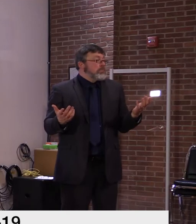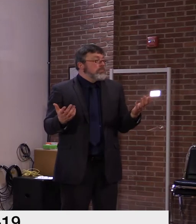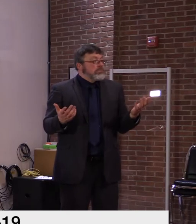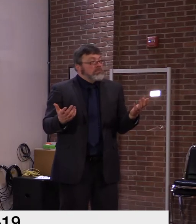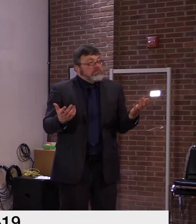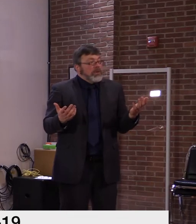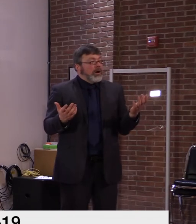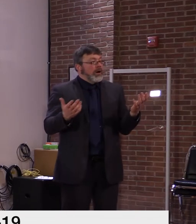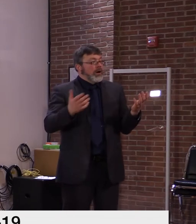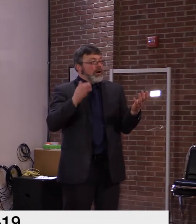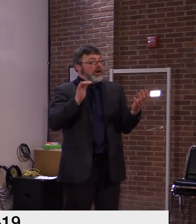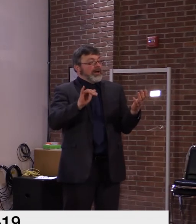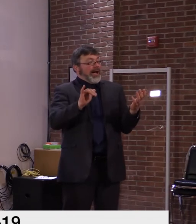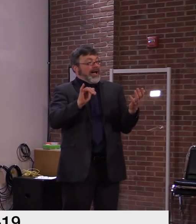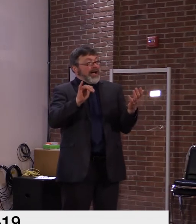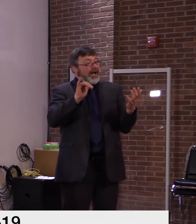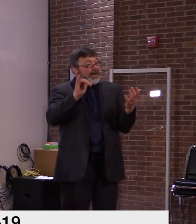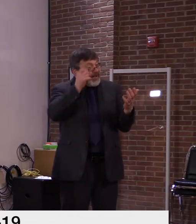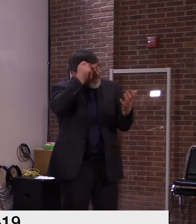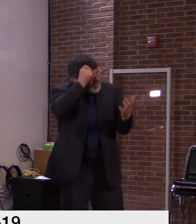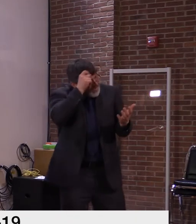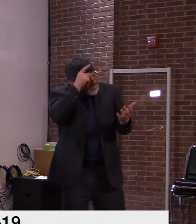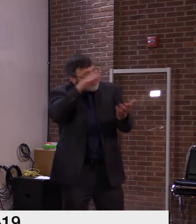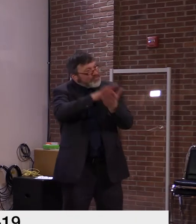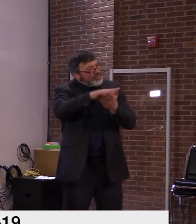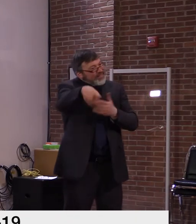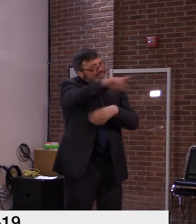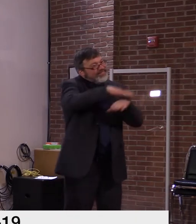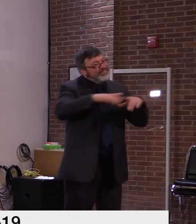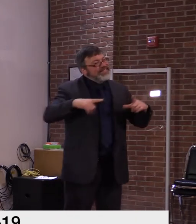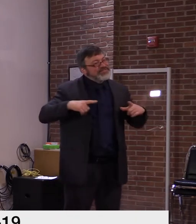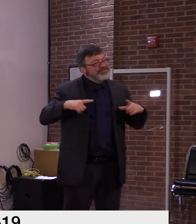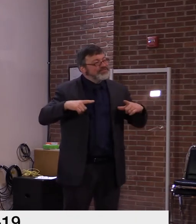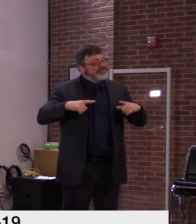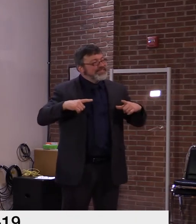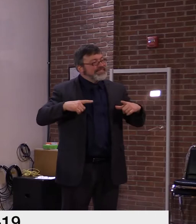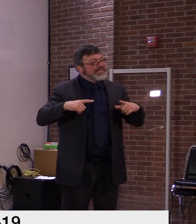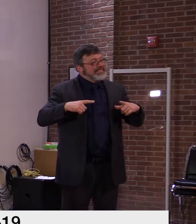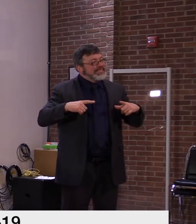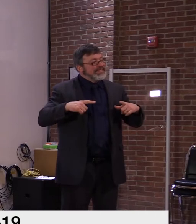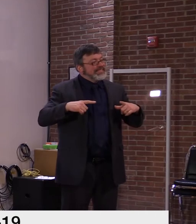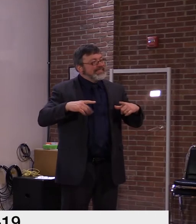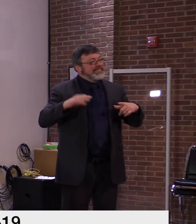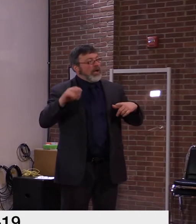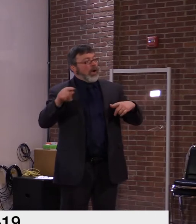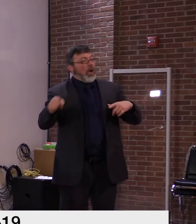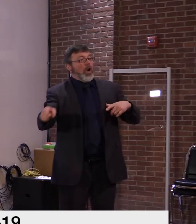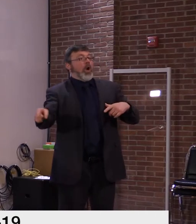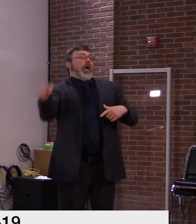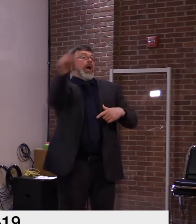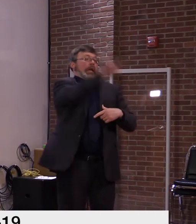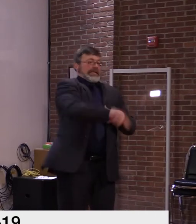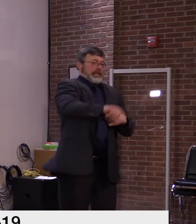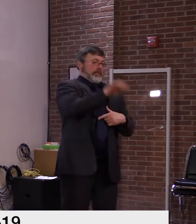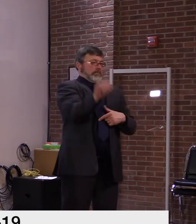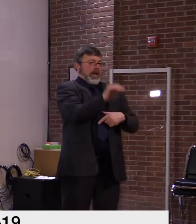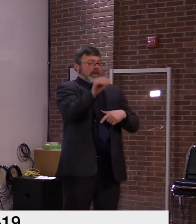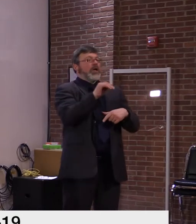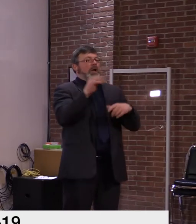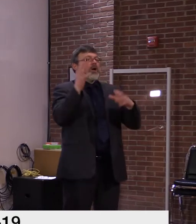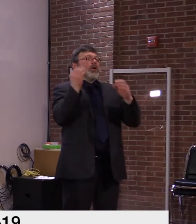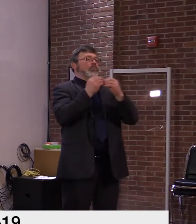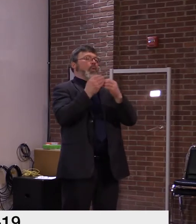really speak to any of the trends we're seeing from the data that we have so far. I'm pleased with the response. but we'll see a big response on Monday as well.